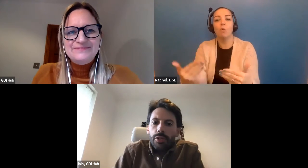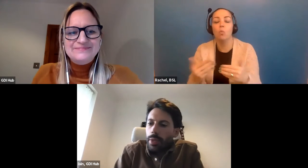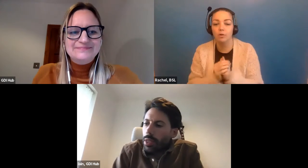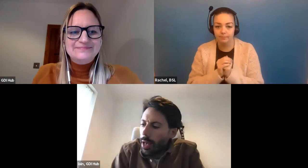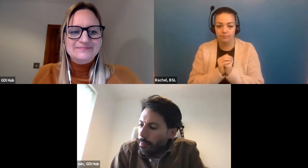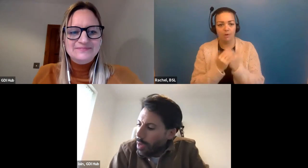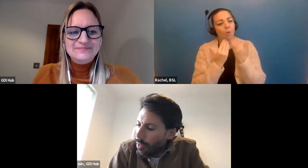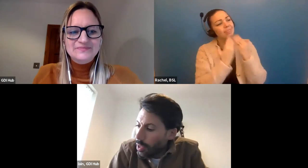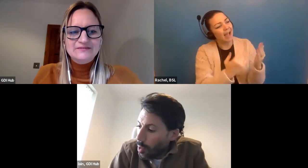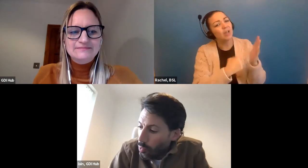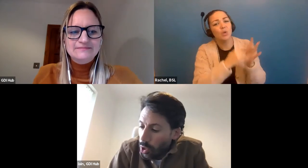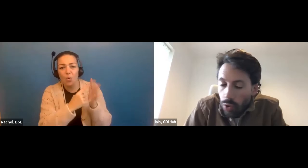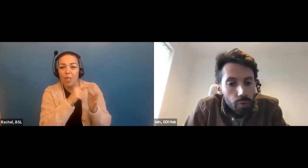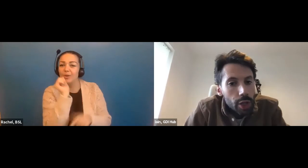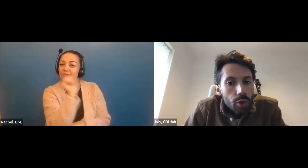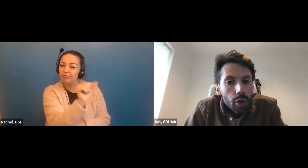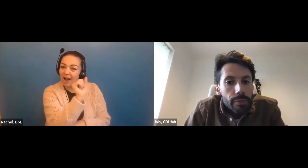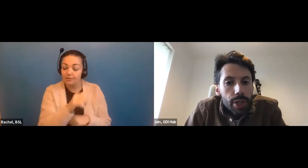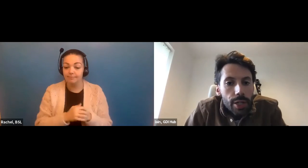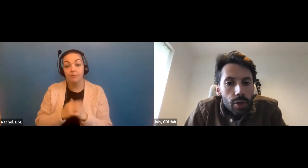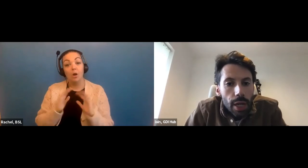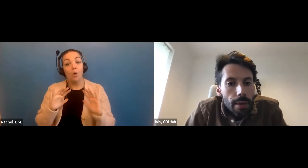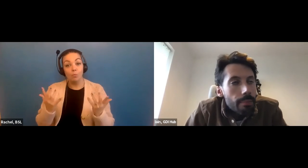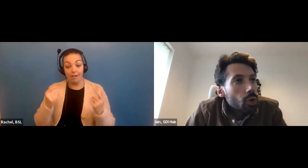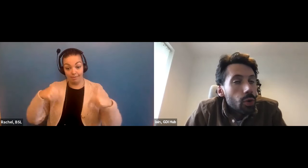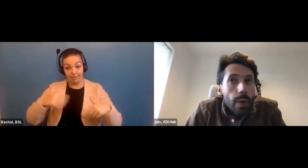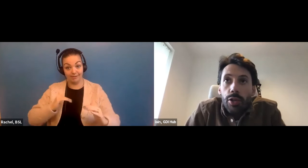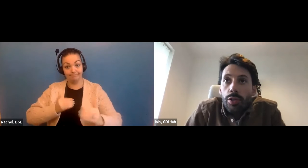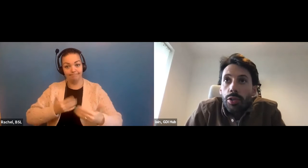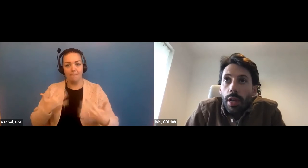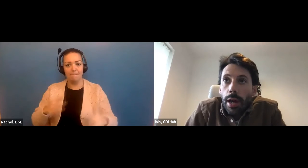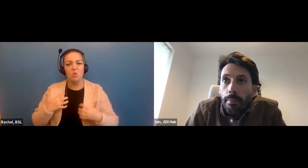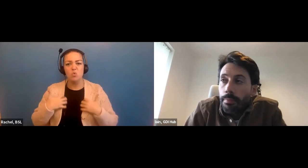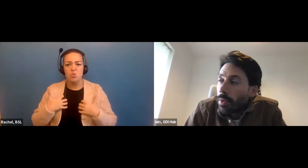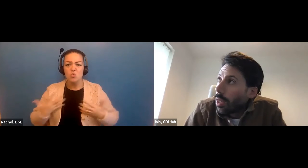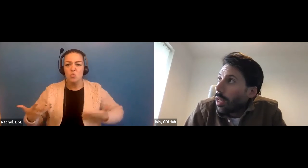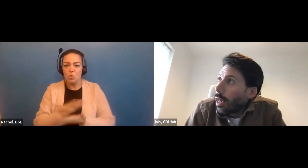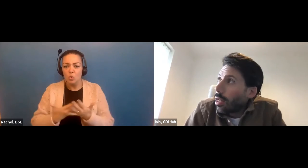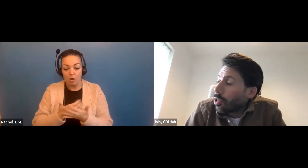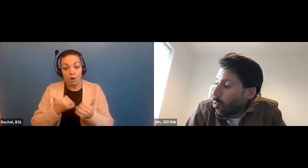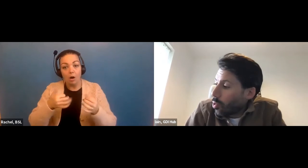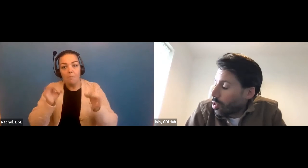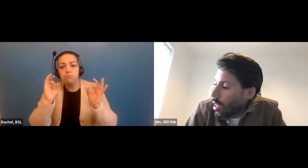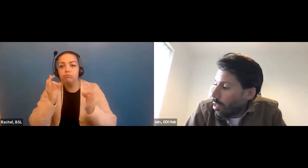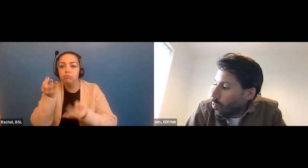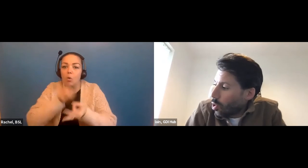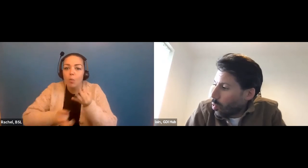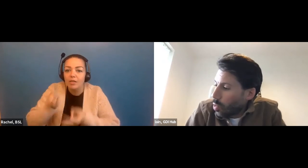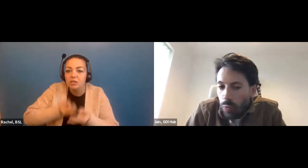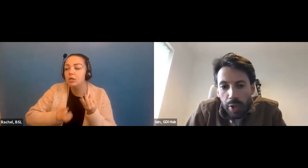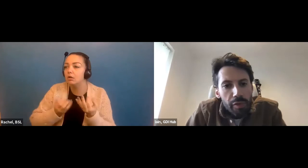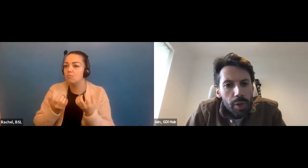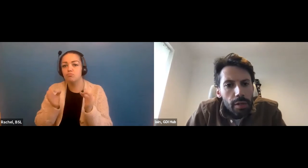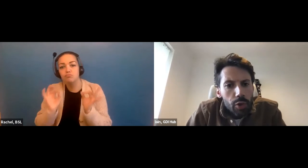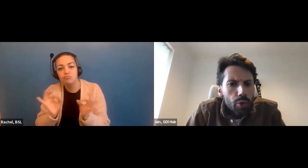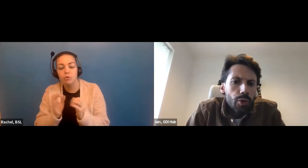Yeah, thanks, Louise. I think it's been really good conversation, good questions. And I suppose it's one of those